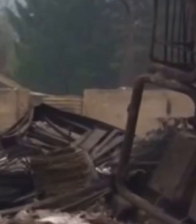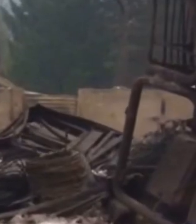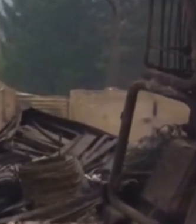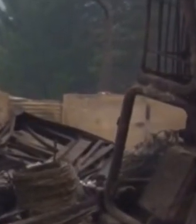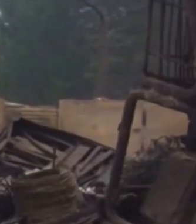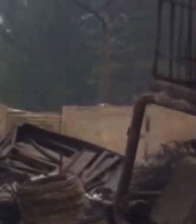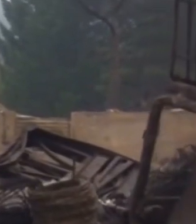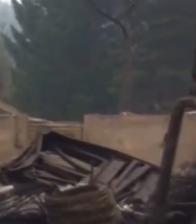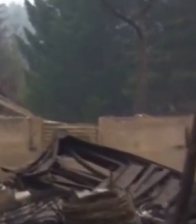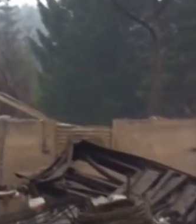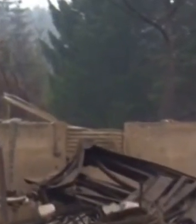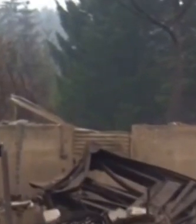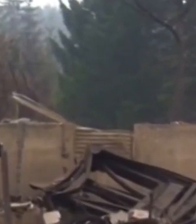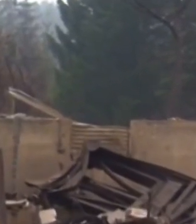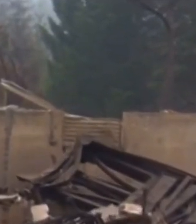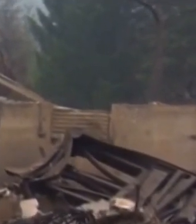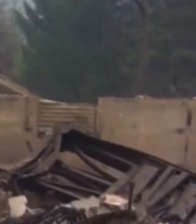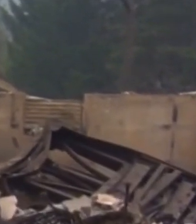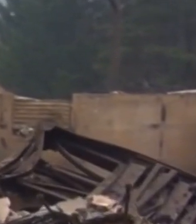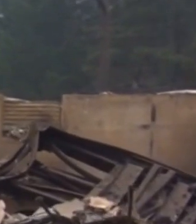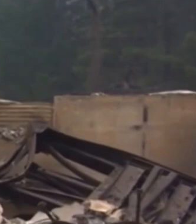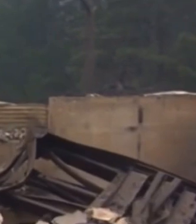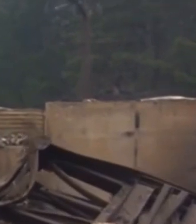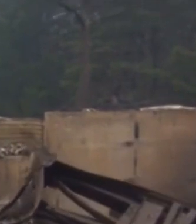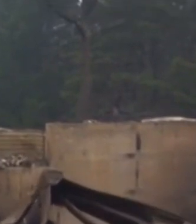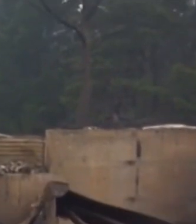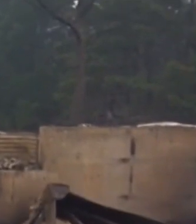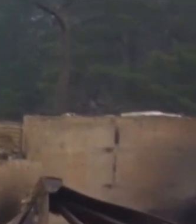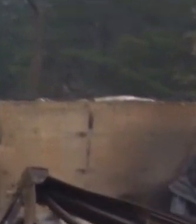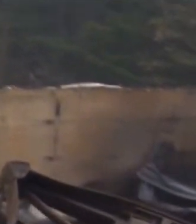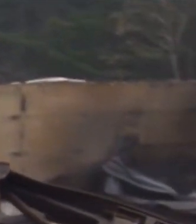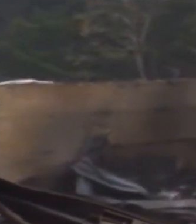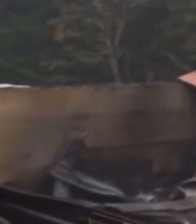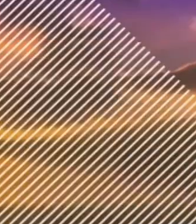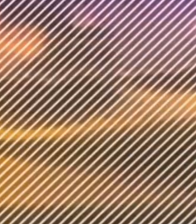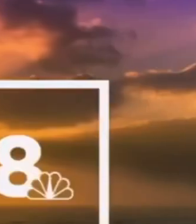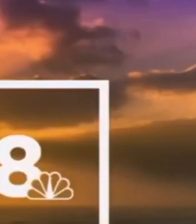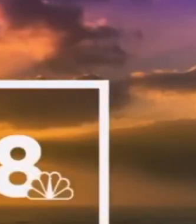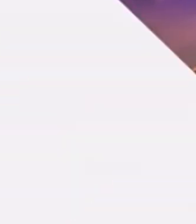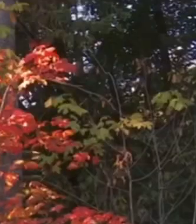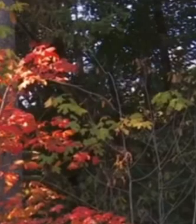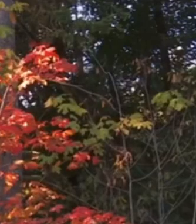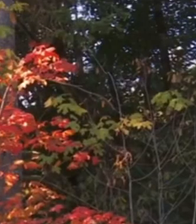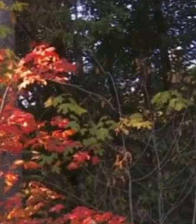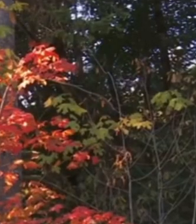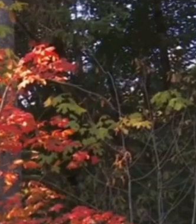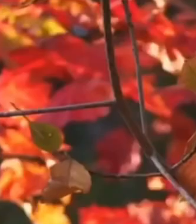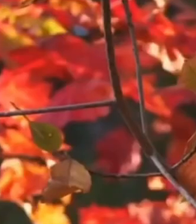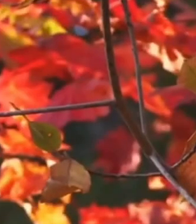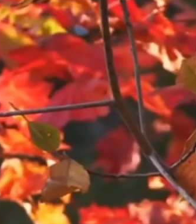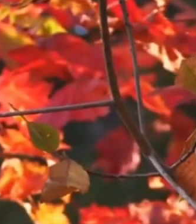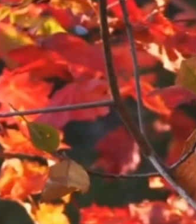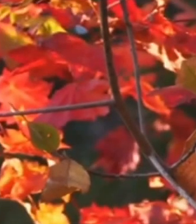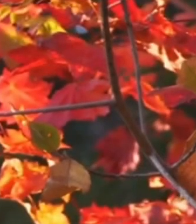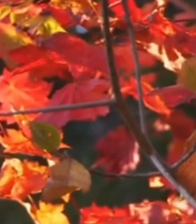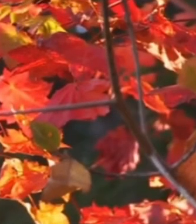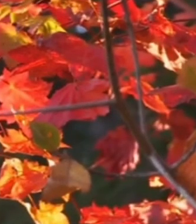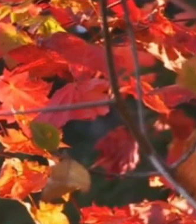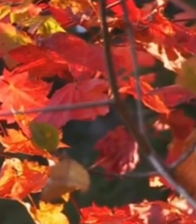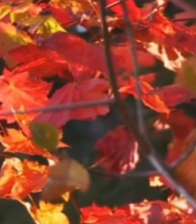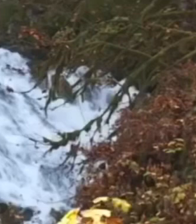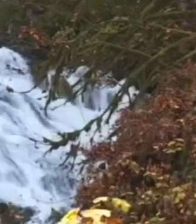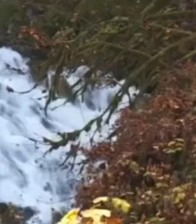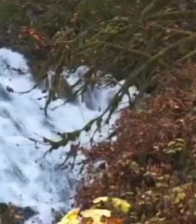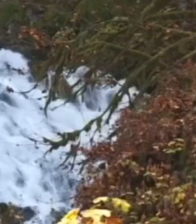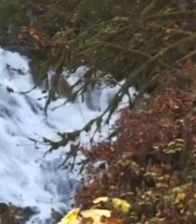hidden danger, the warning from the DEQ as families return home. And the first full weekend of fall is here, and